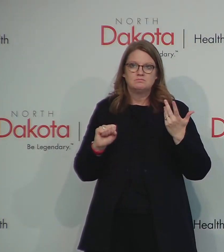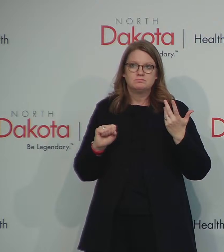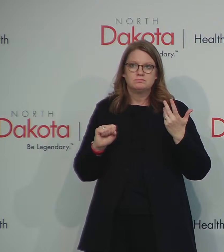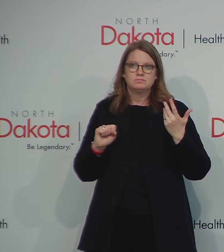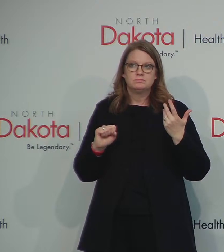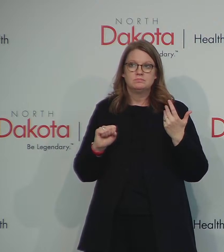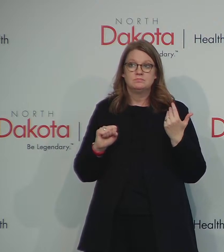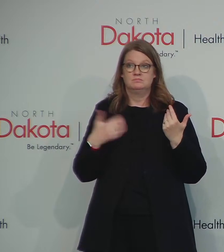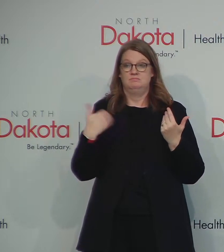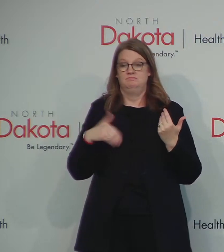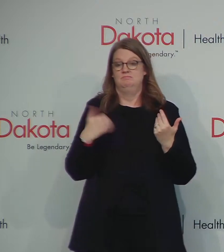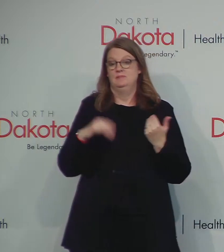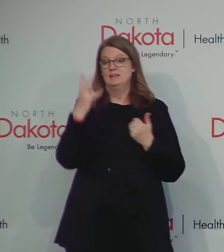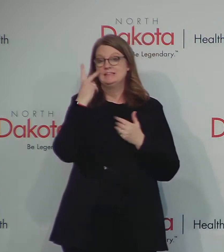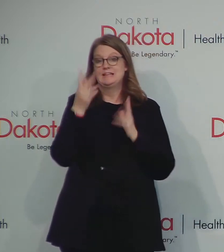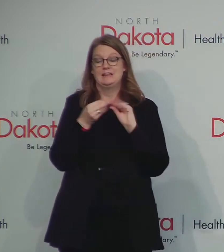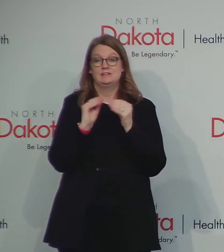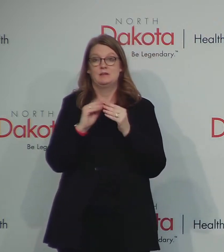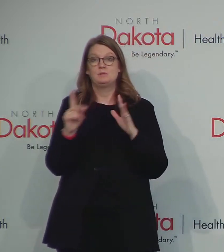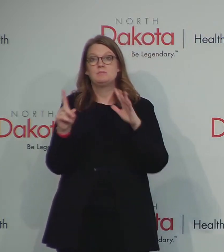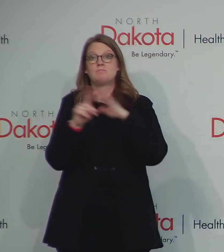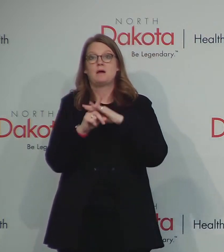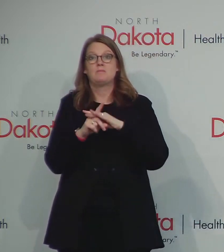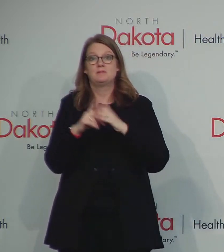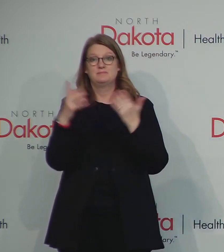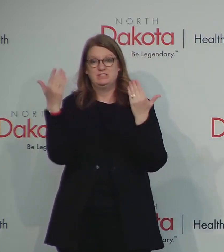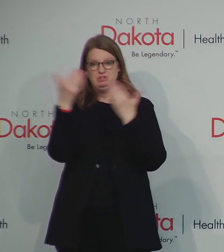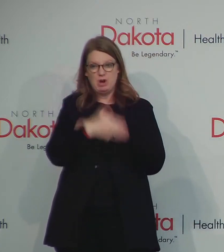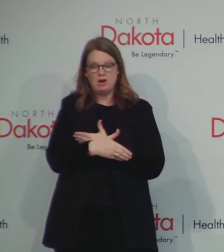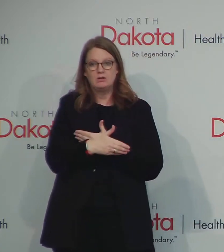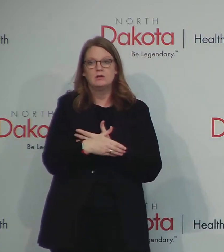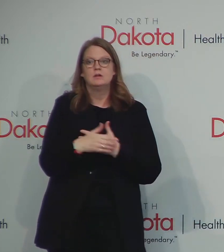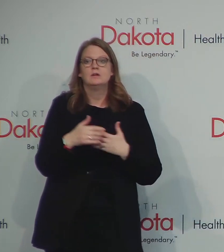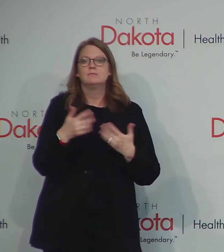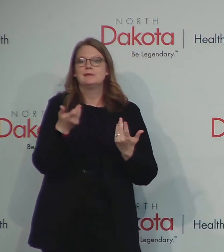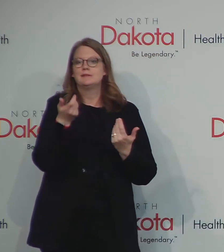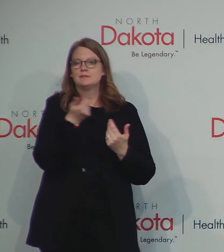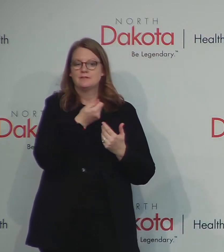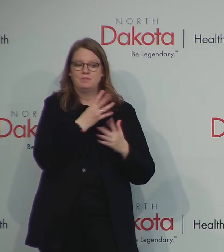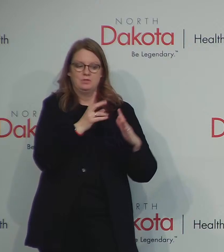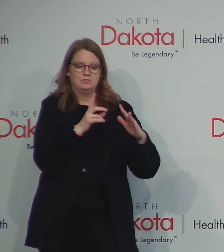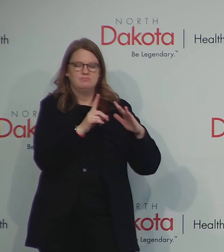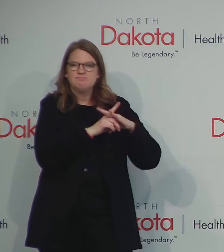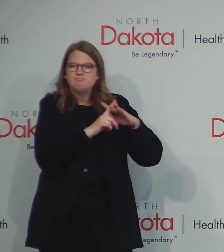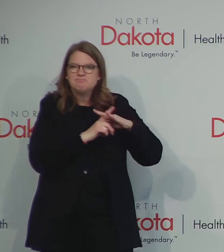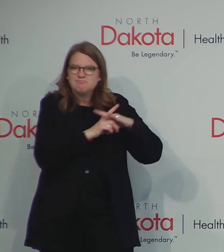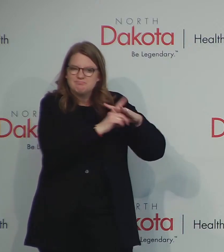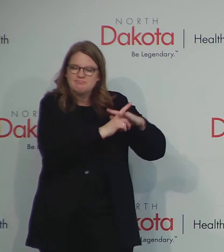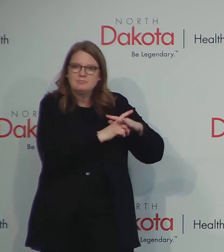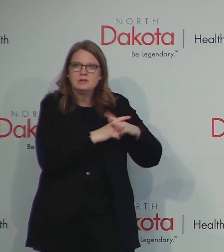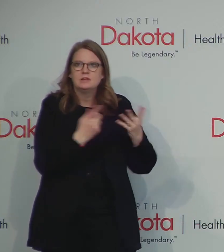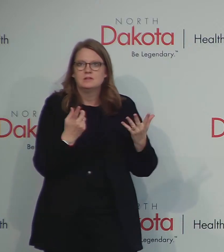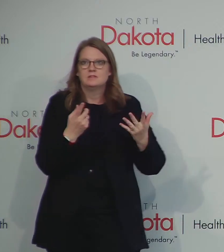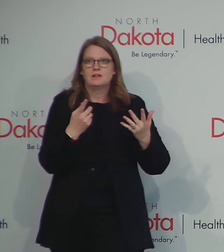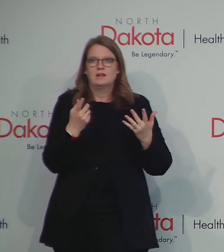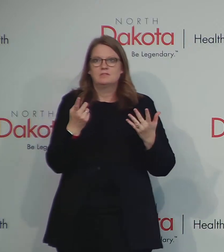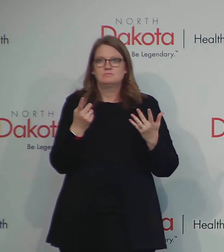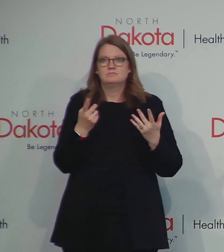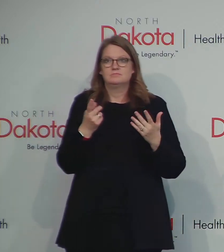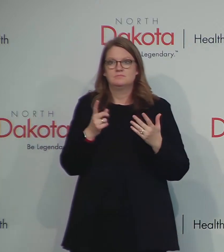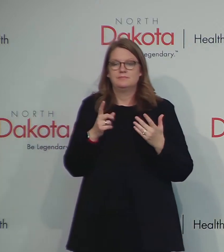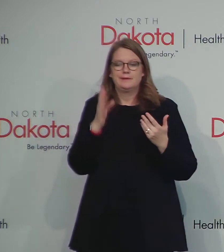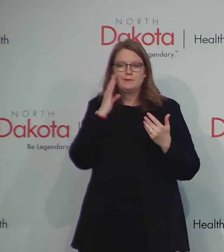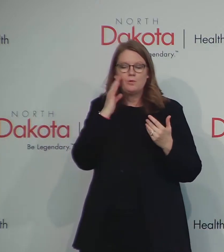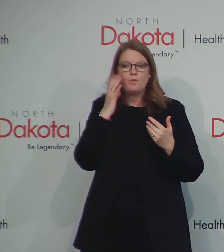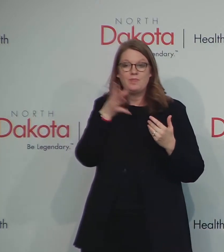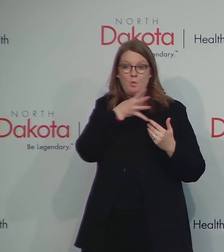but when you see those numbers pop up darker, that's when a hot spot pops up in some of the less populous counties, which is again why all of us, whether rural